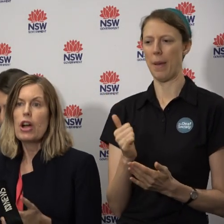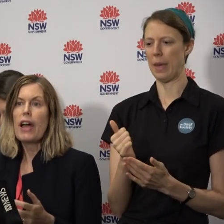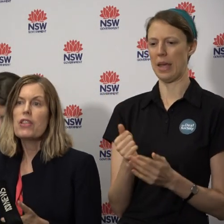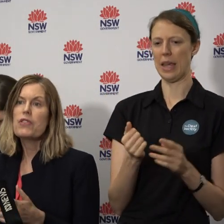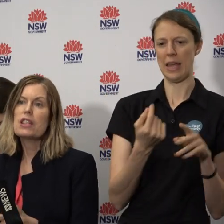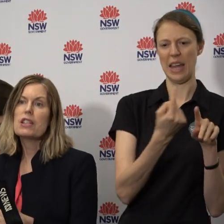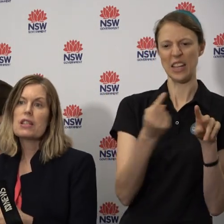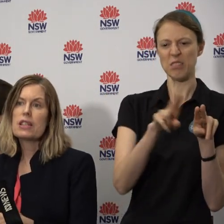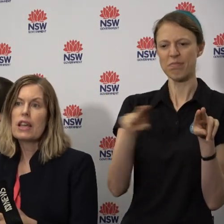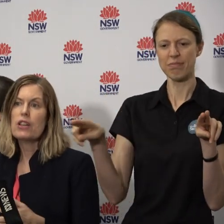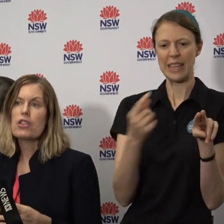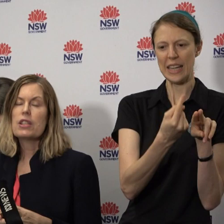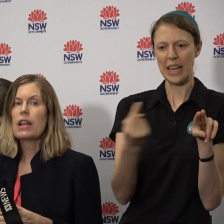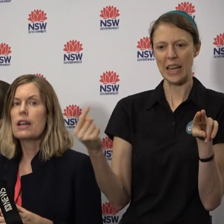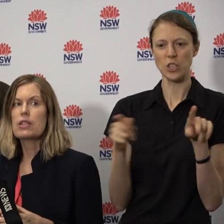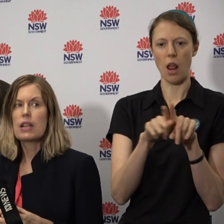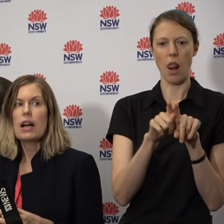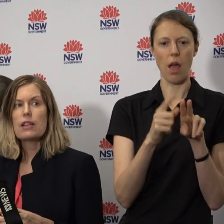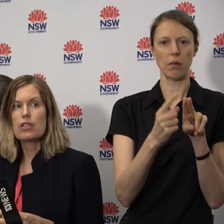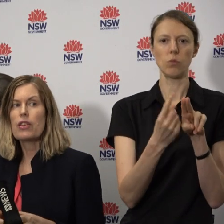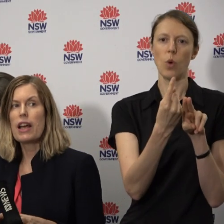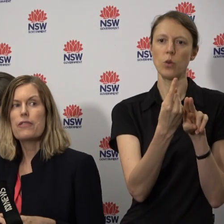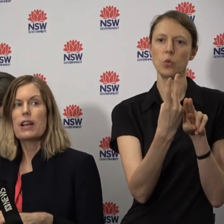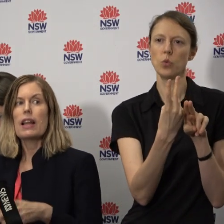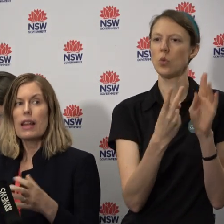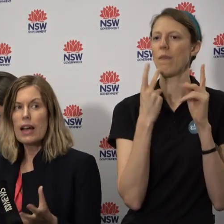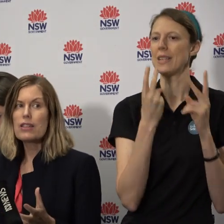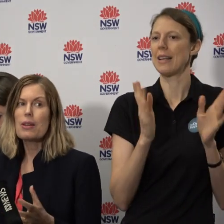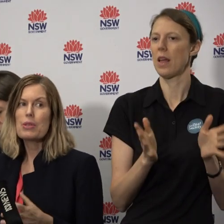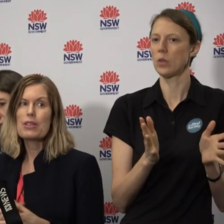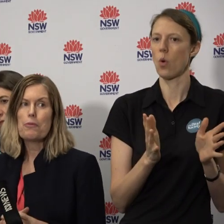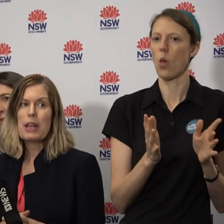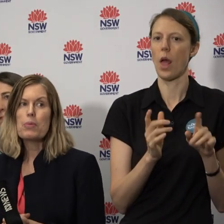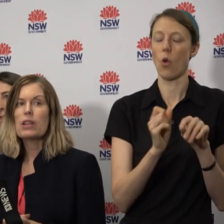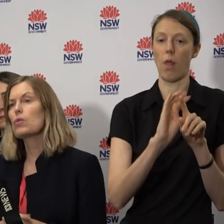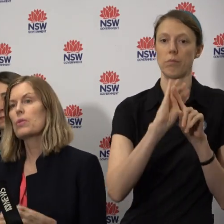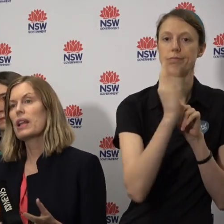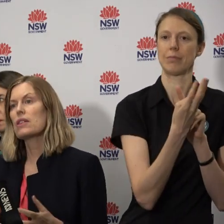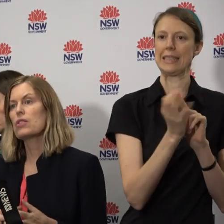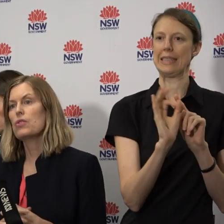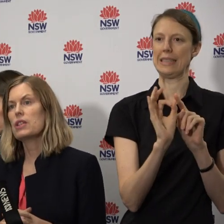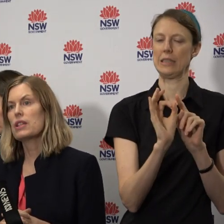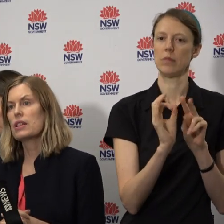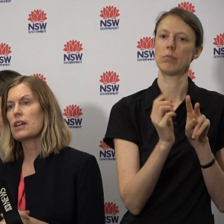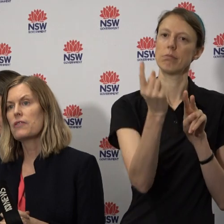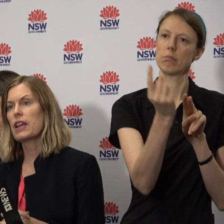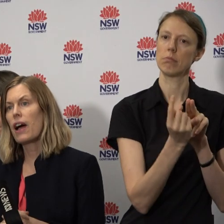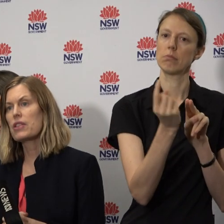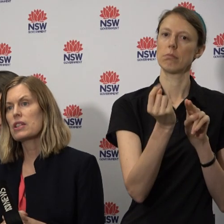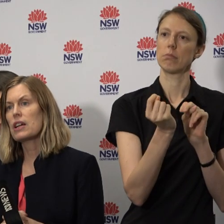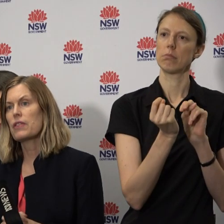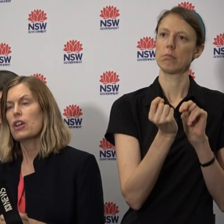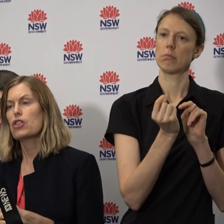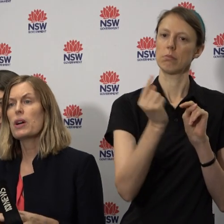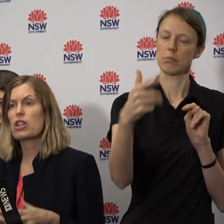person, and that the visitors are staged. And this allows us to not have large numbers of people. It also allows the nursing staff and